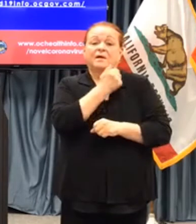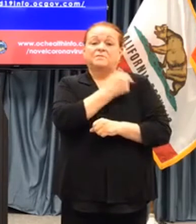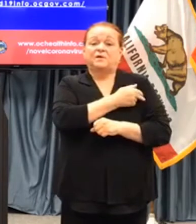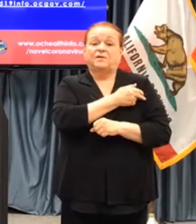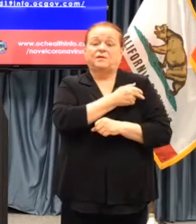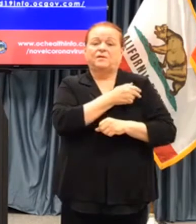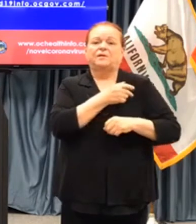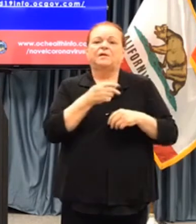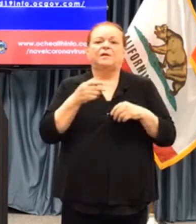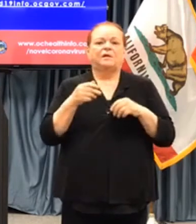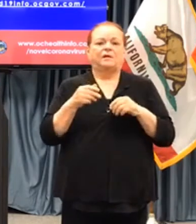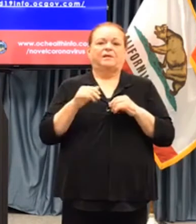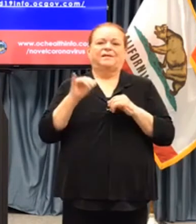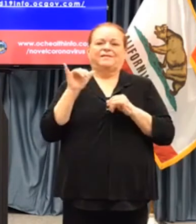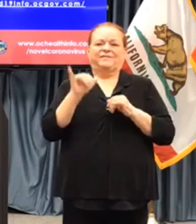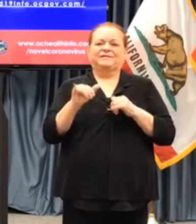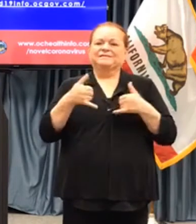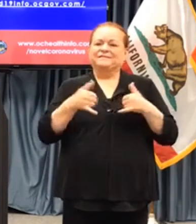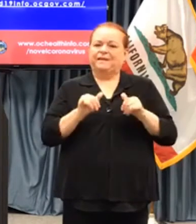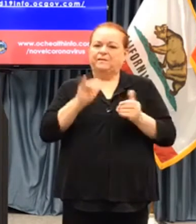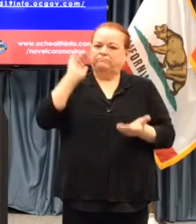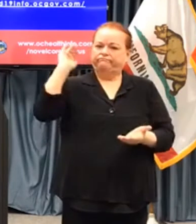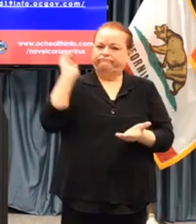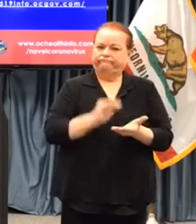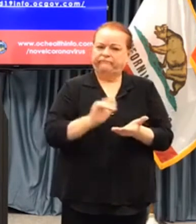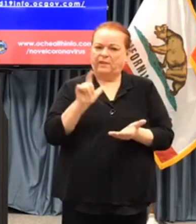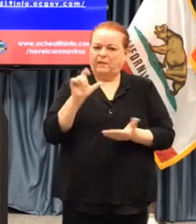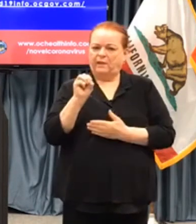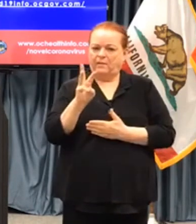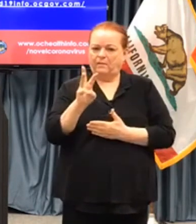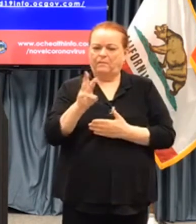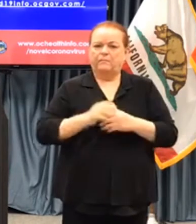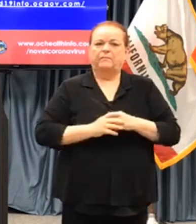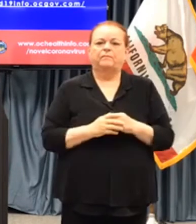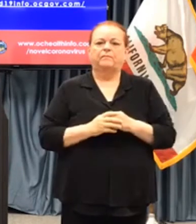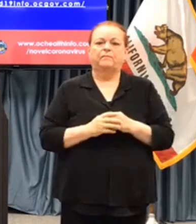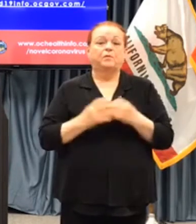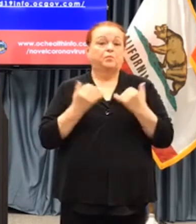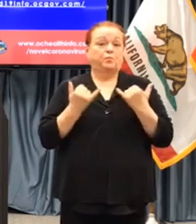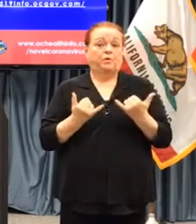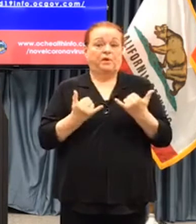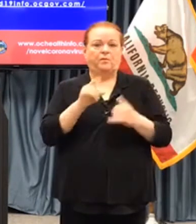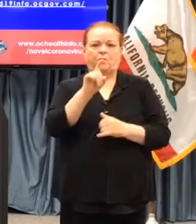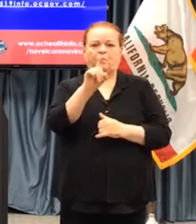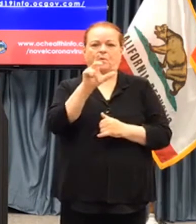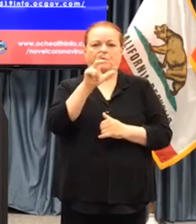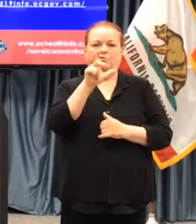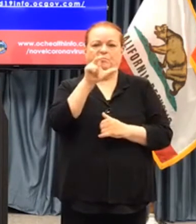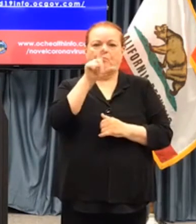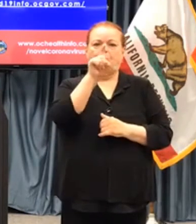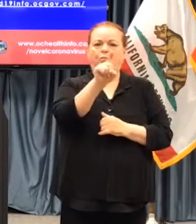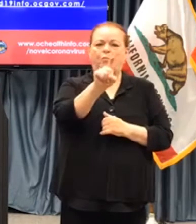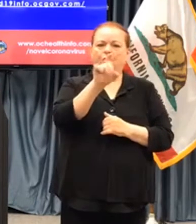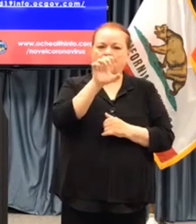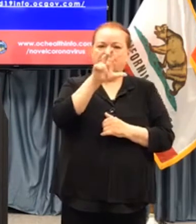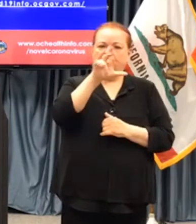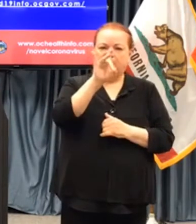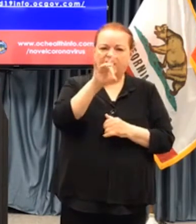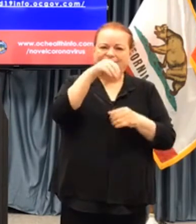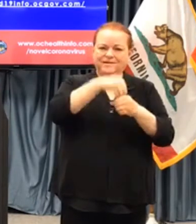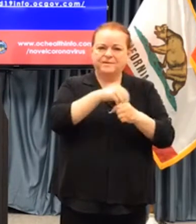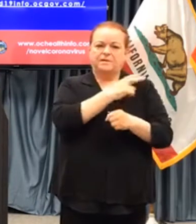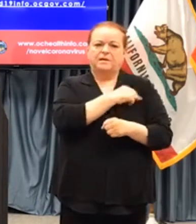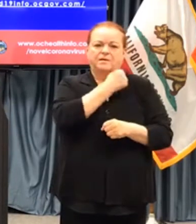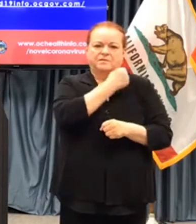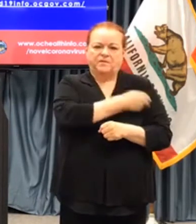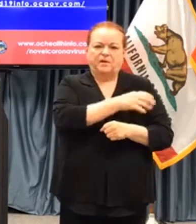remain comparatively low. As of today, we have 138 hospitalizations and